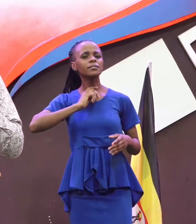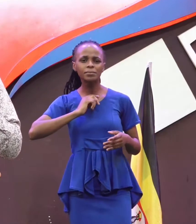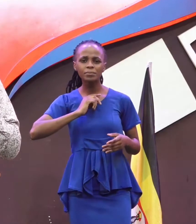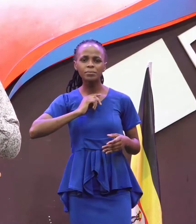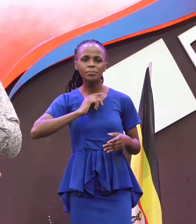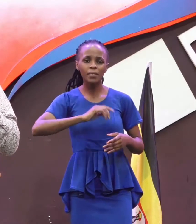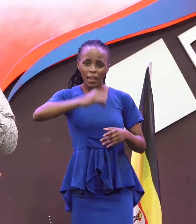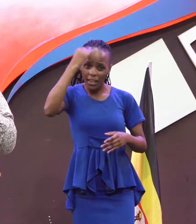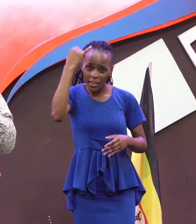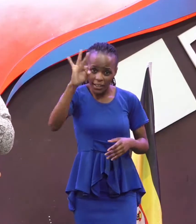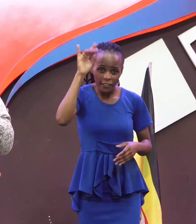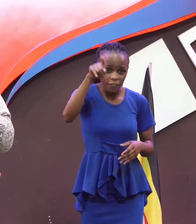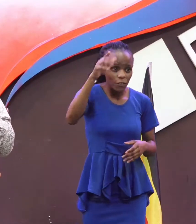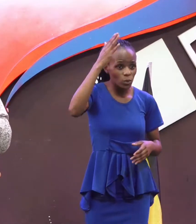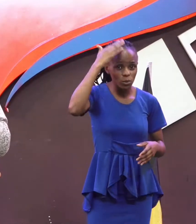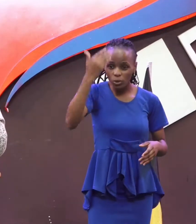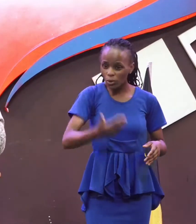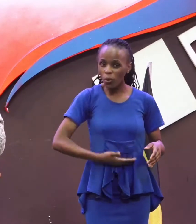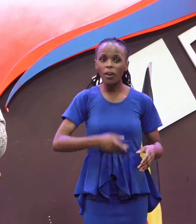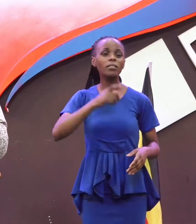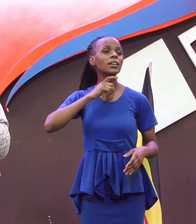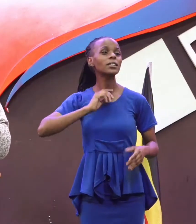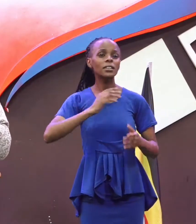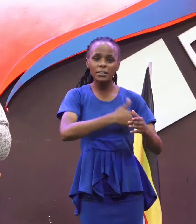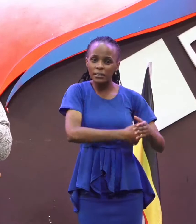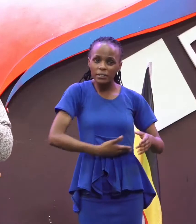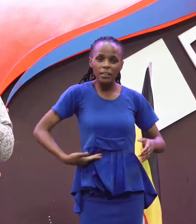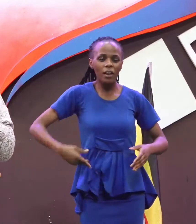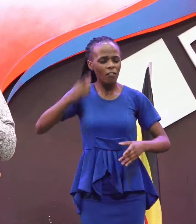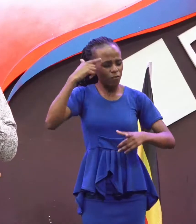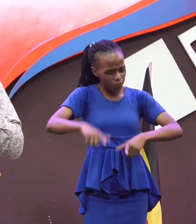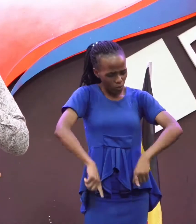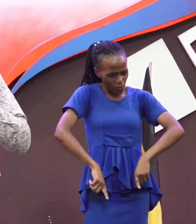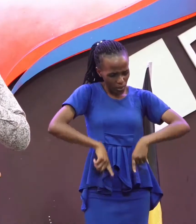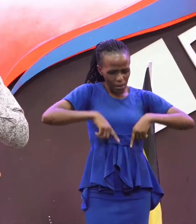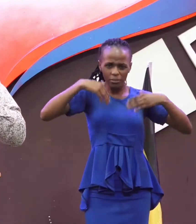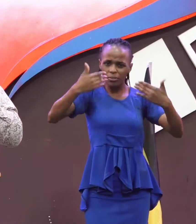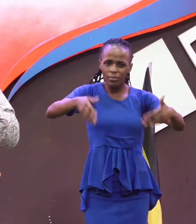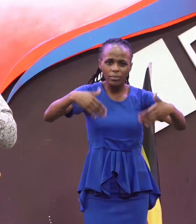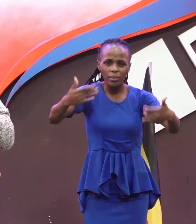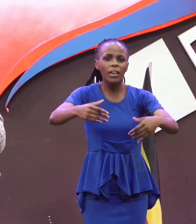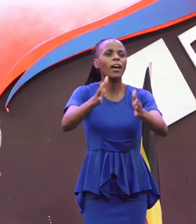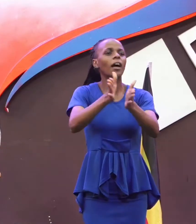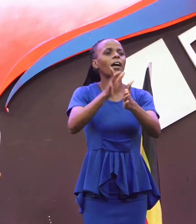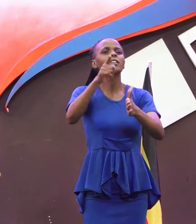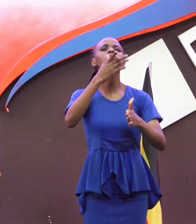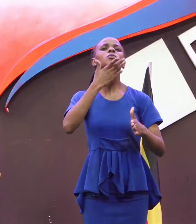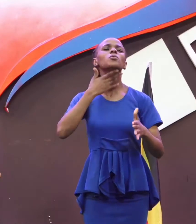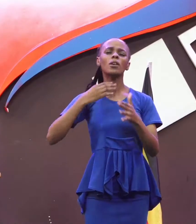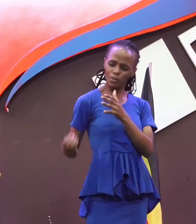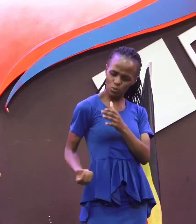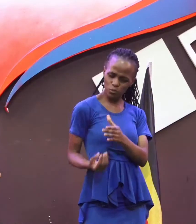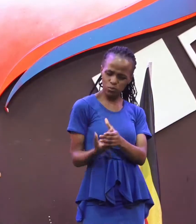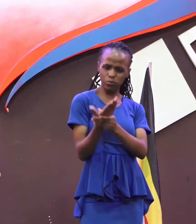and thirst. If you know it, you have a hunger and thirst and eternal life, and